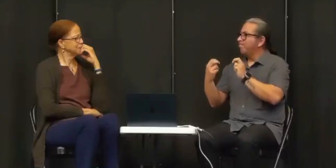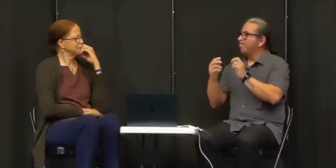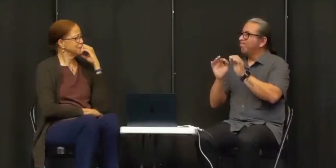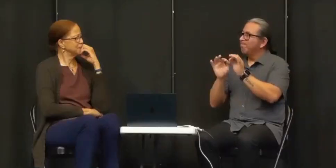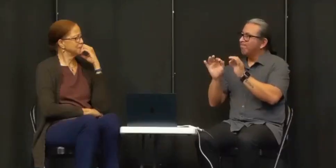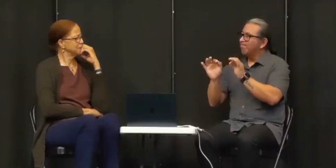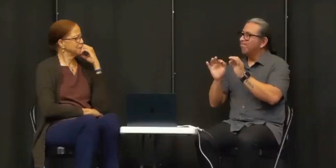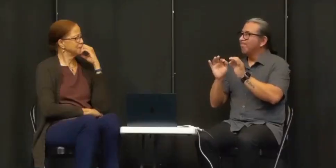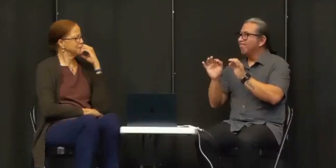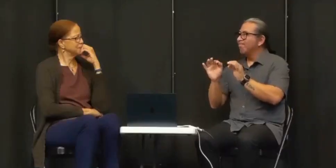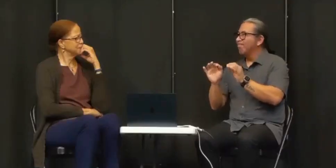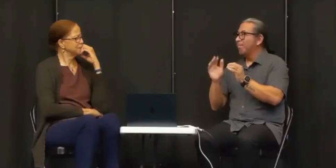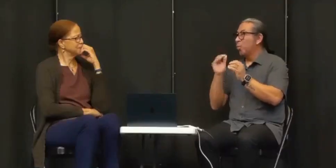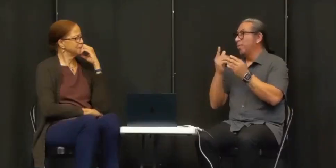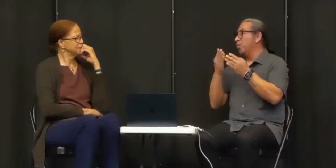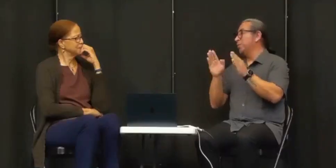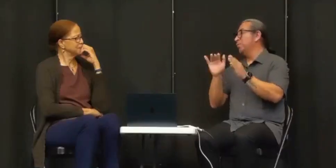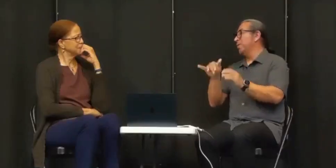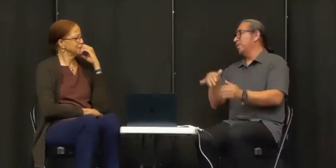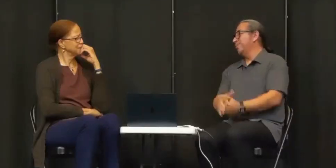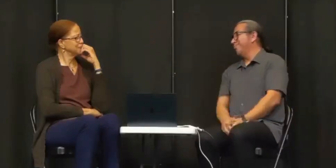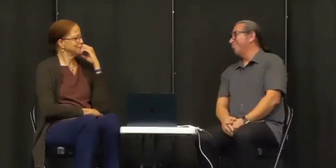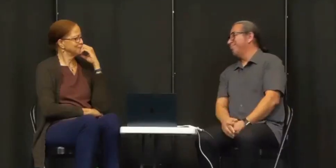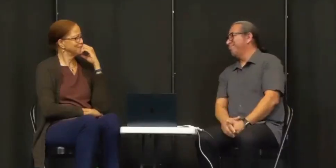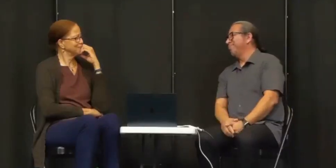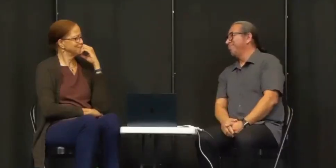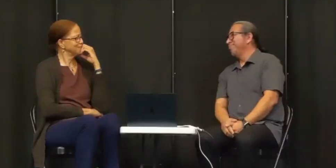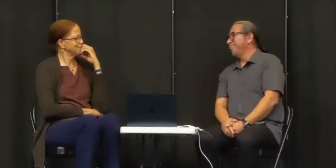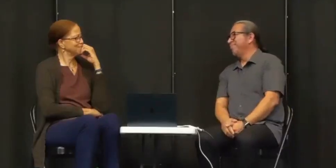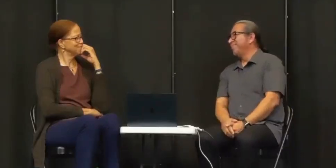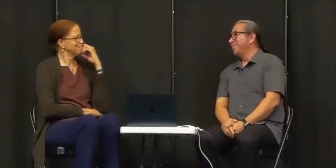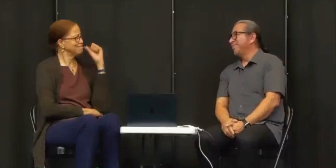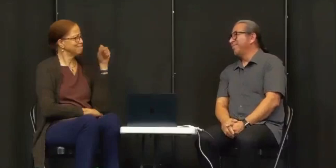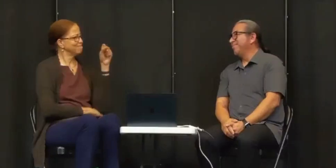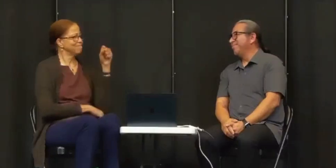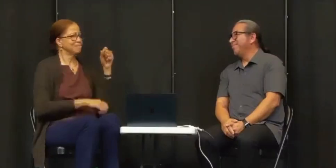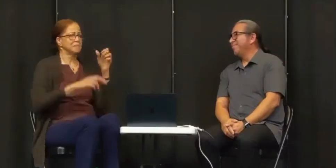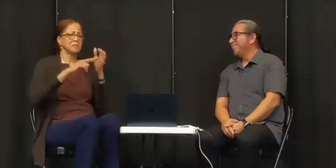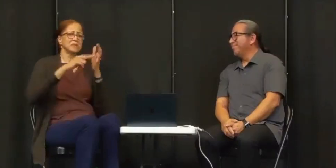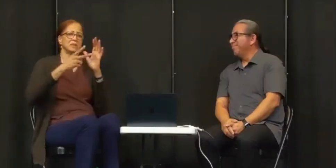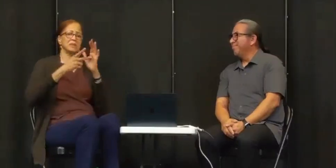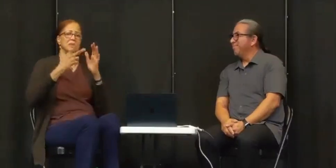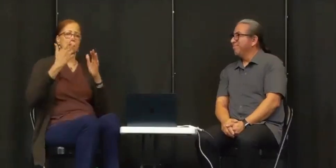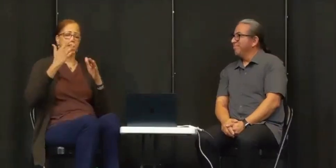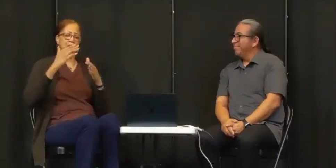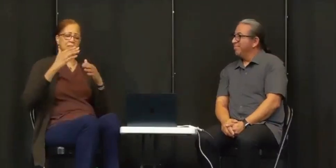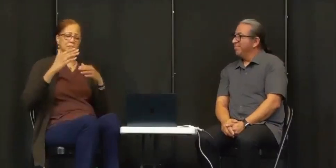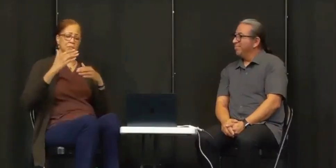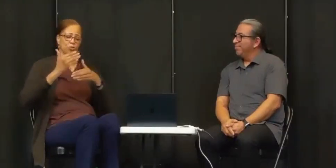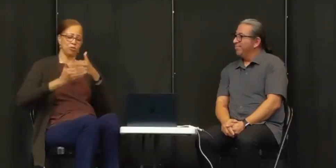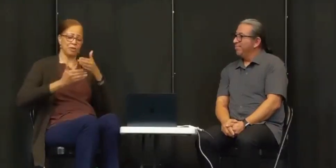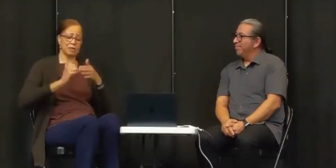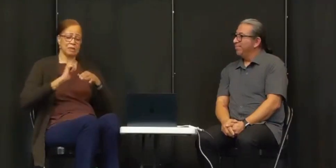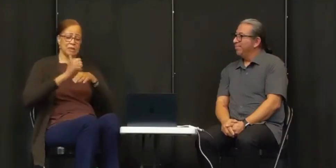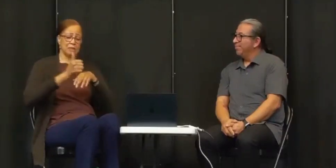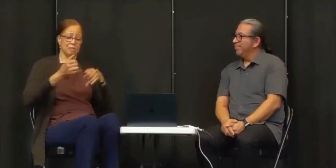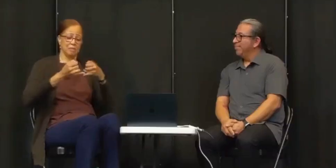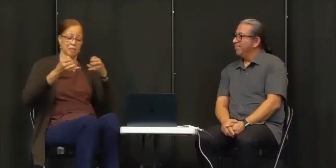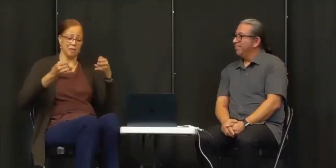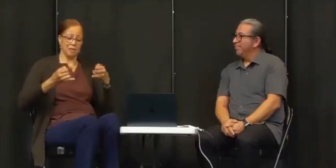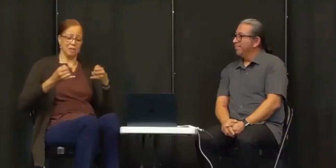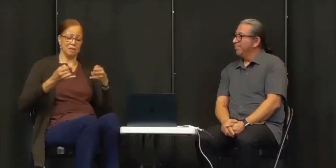I contact and sit with him alone and explain things that are going on when he's open to it. Yeah, so that